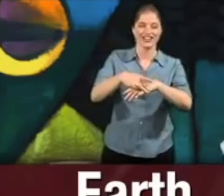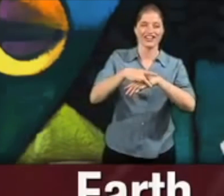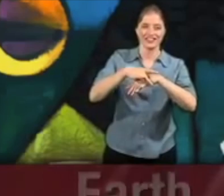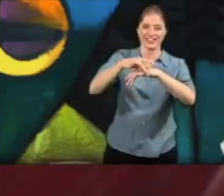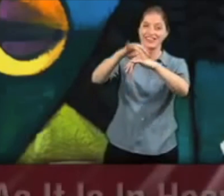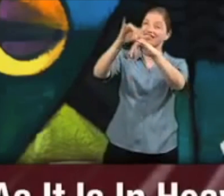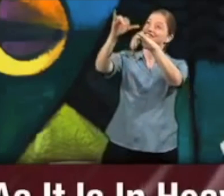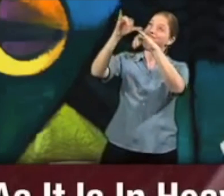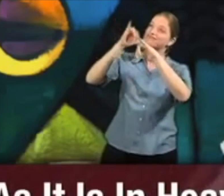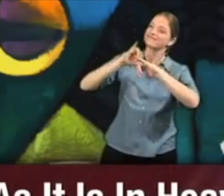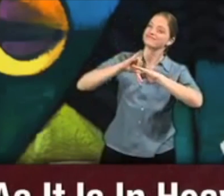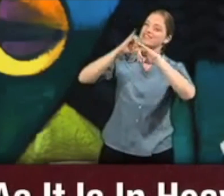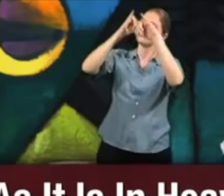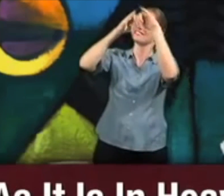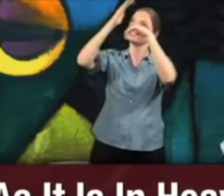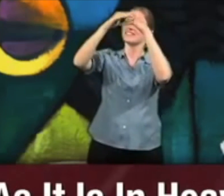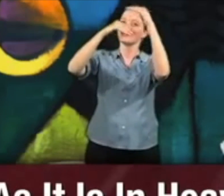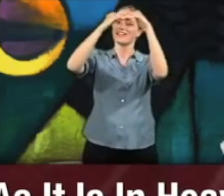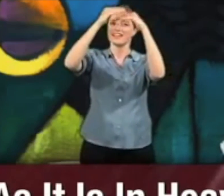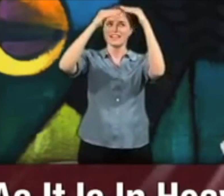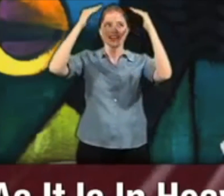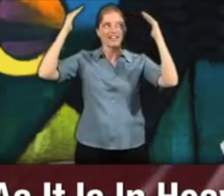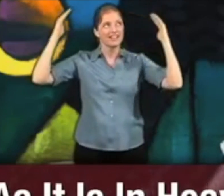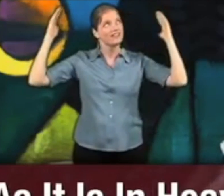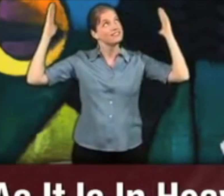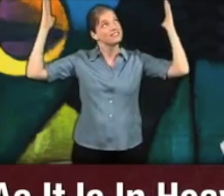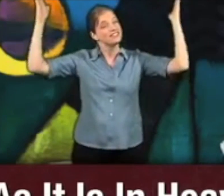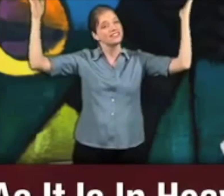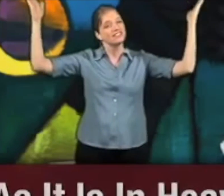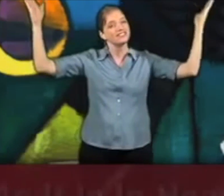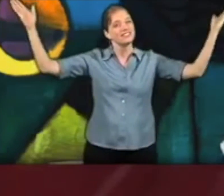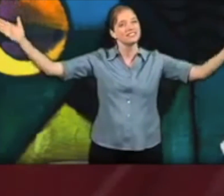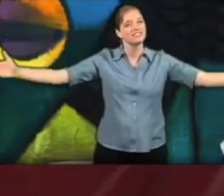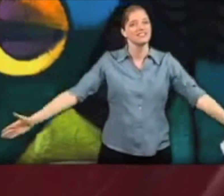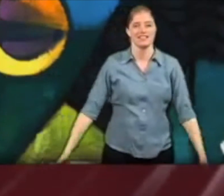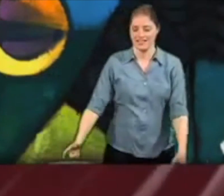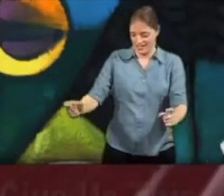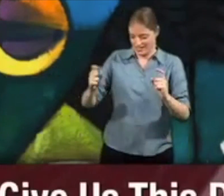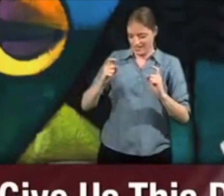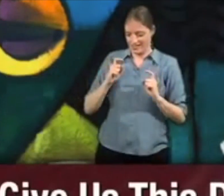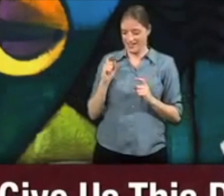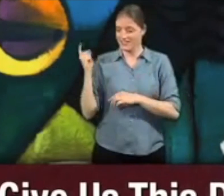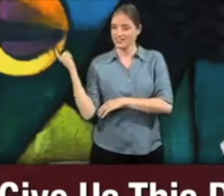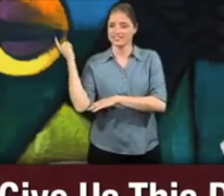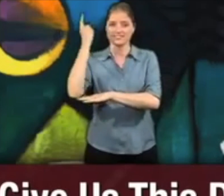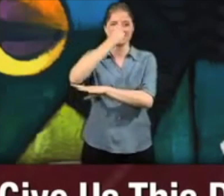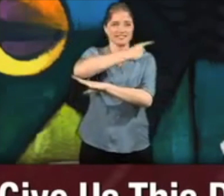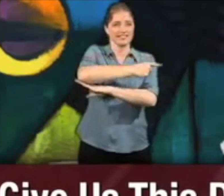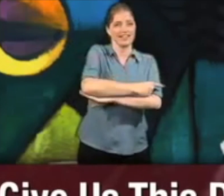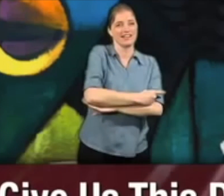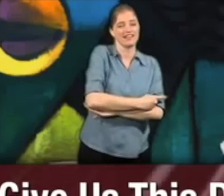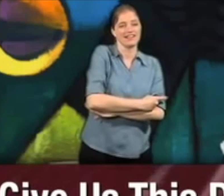as it is in heaven. Give us this day,